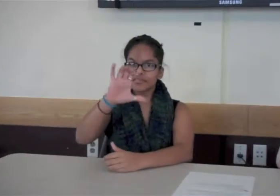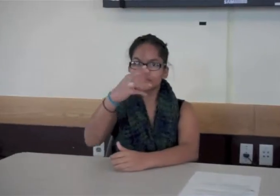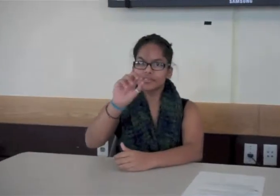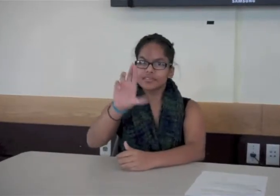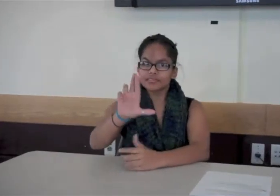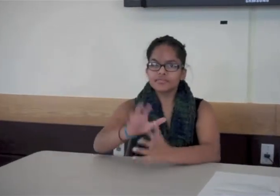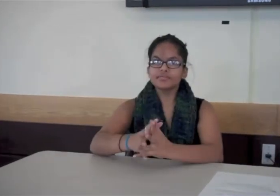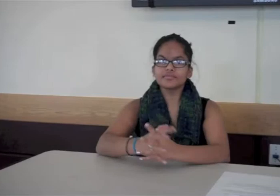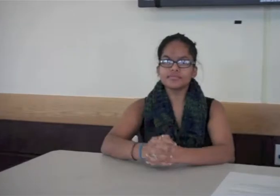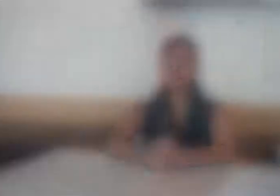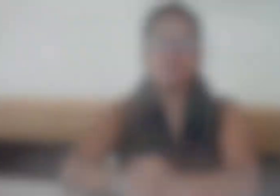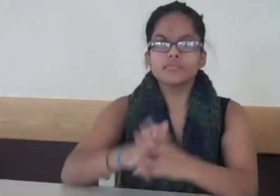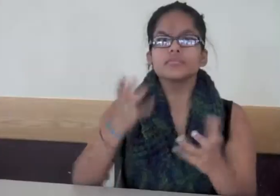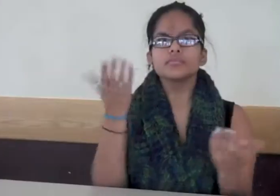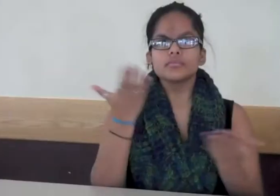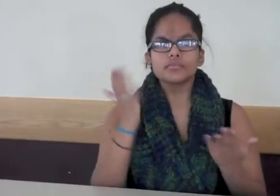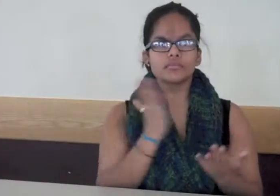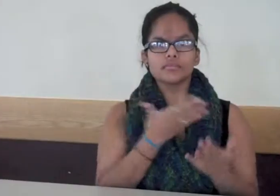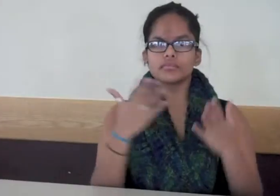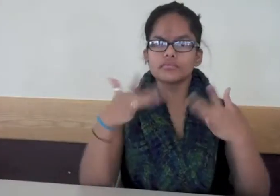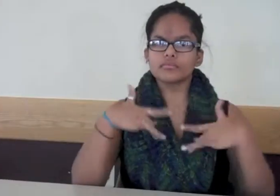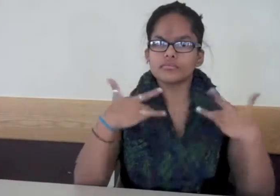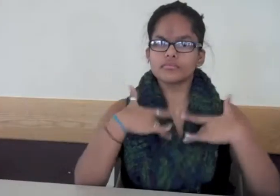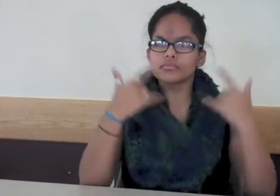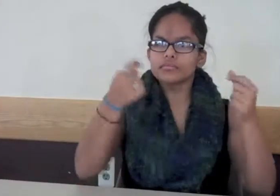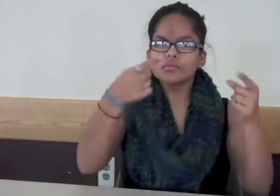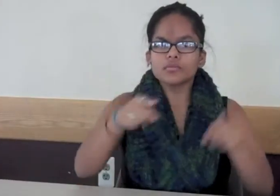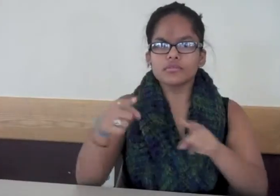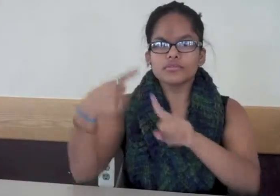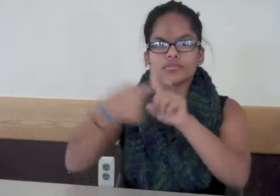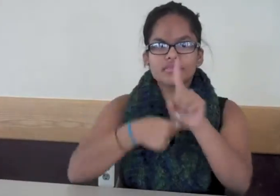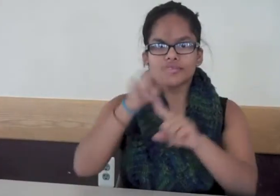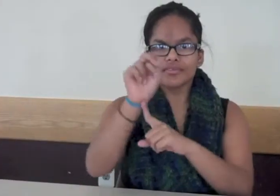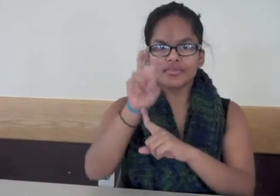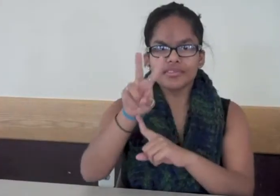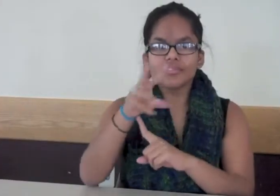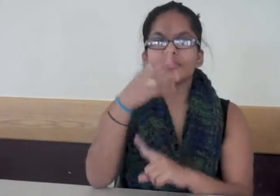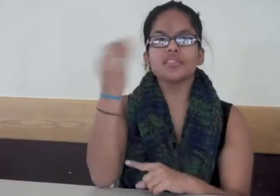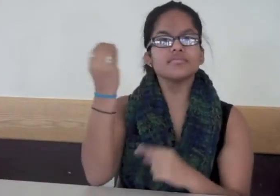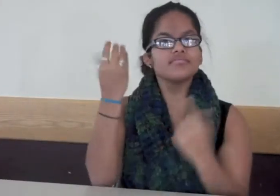And we are your news anchors. We're going to be talking about the events of November.